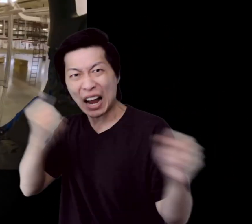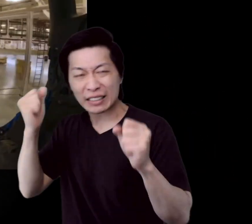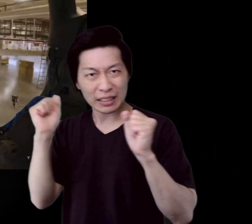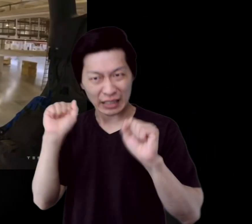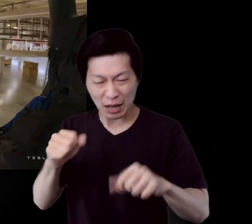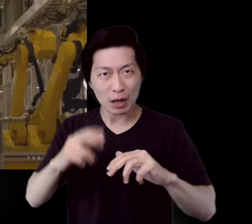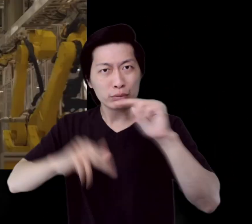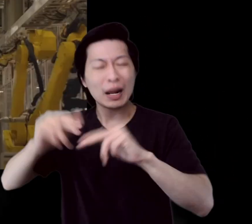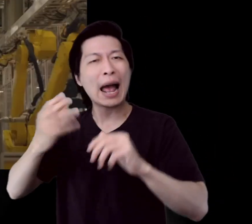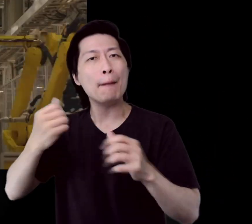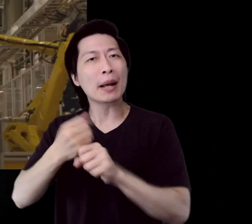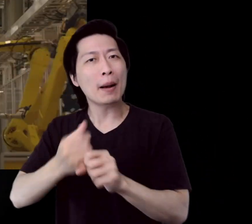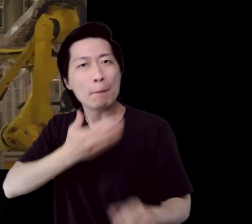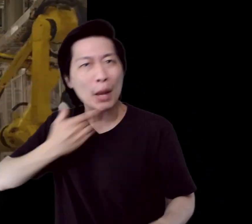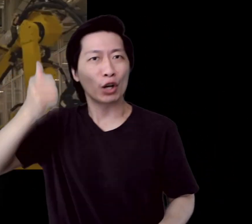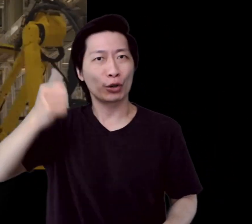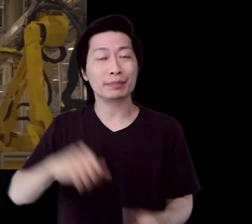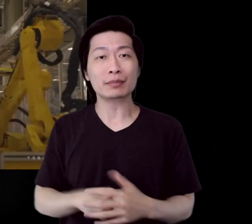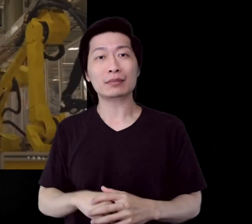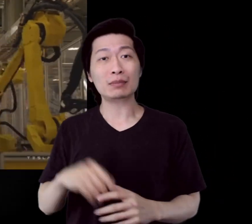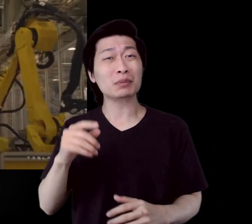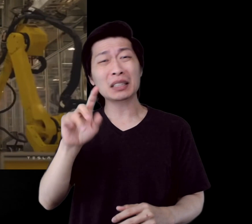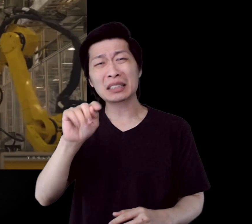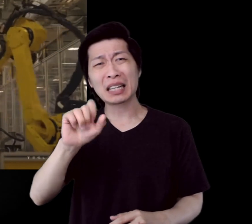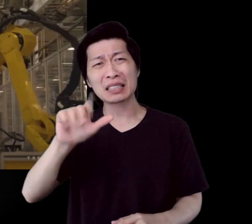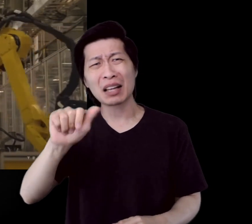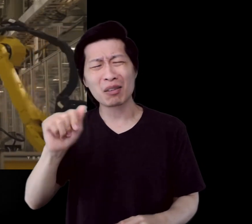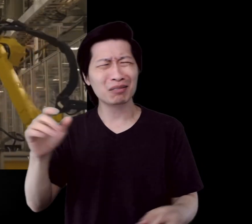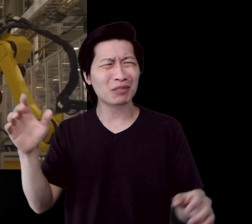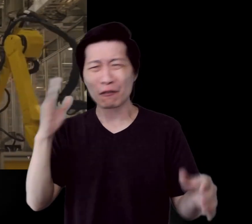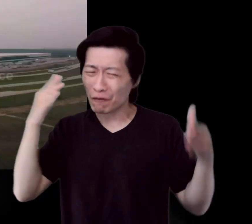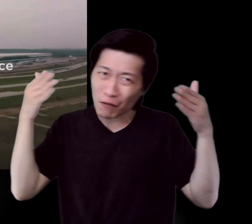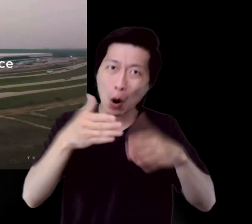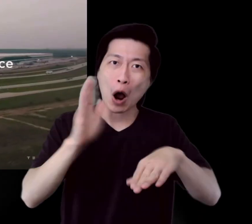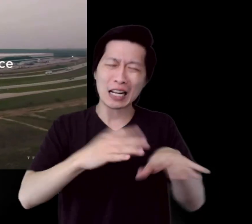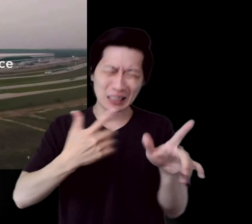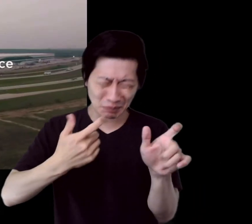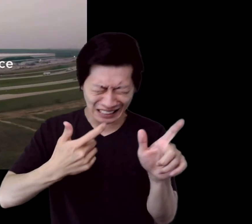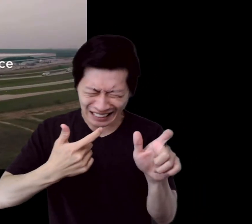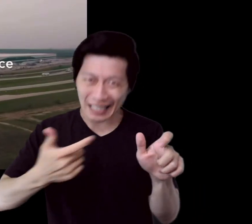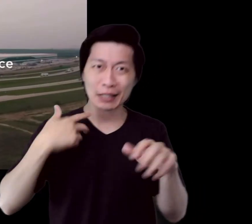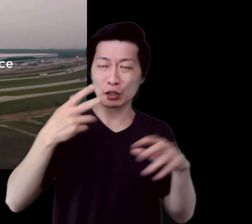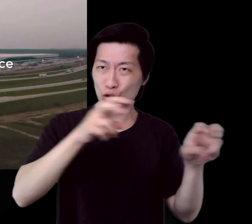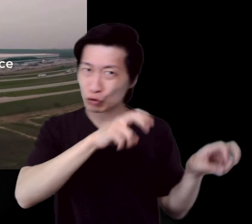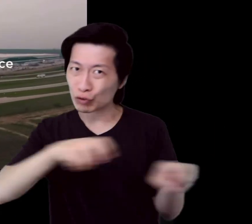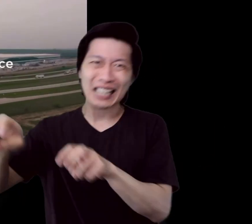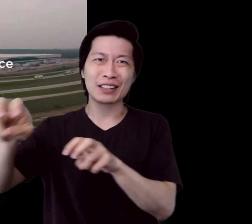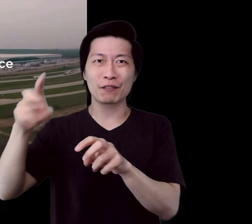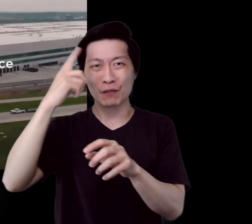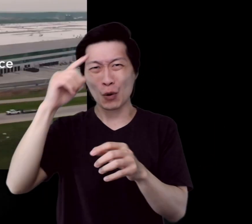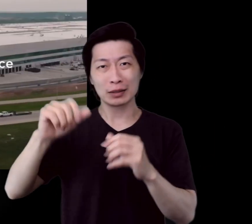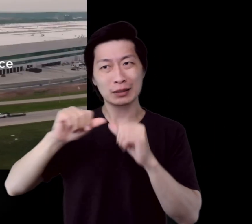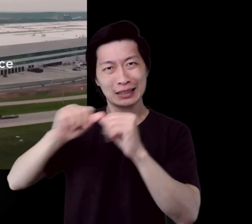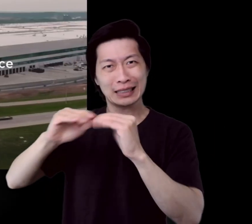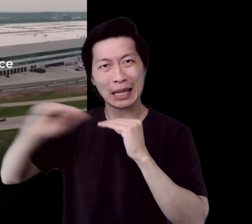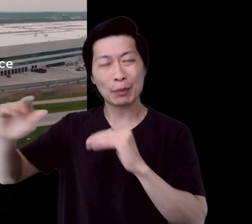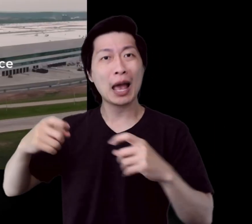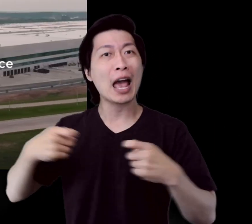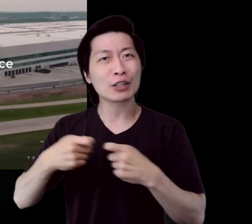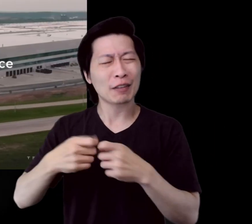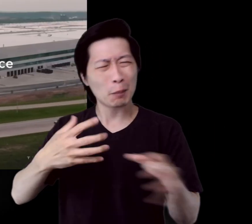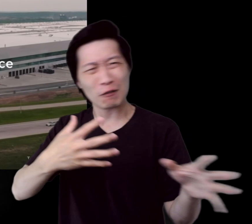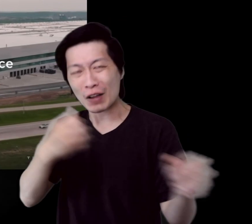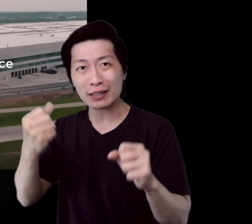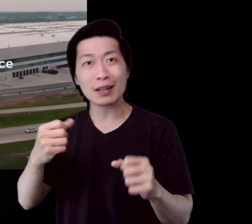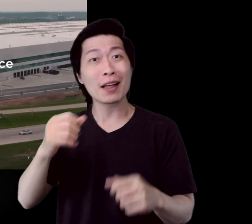better. Tesla is all about speed and making this transition happen fast. As Sandy said, that is very different from how